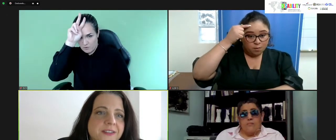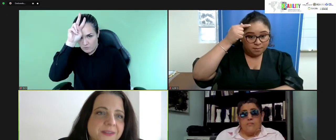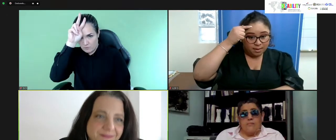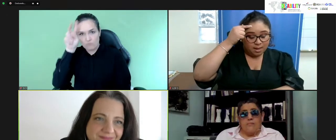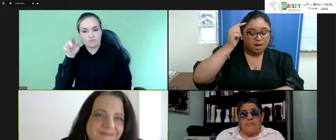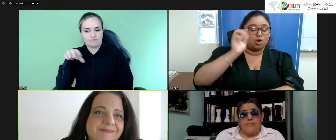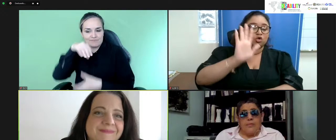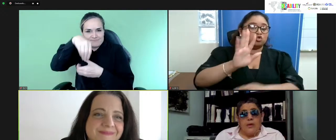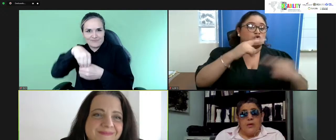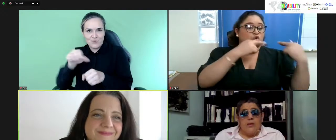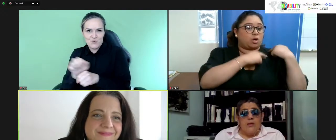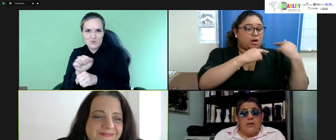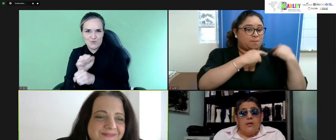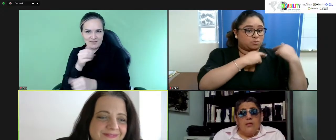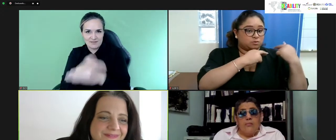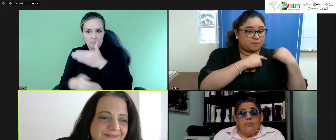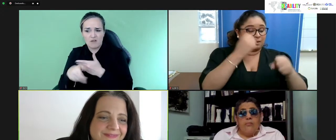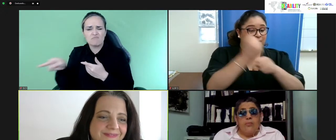vargas